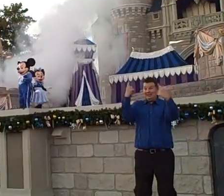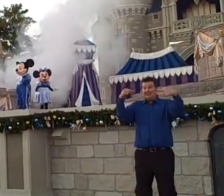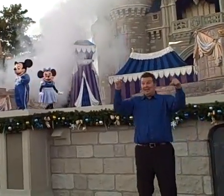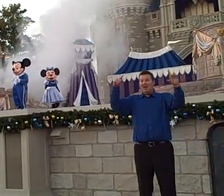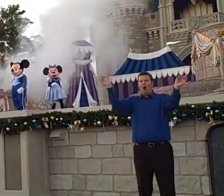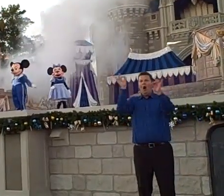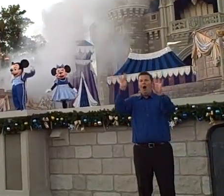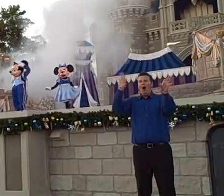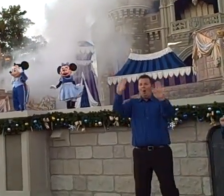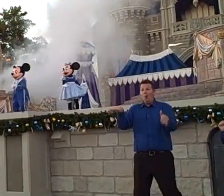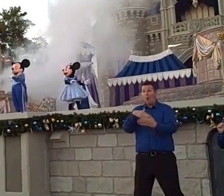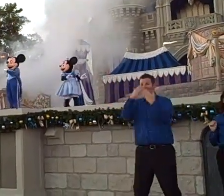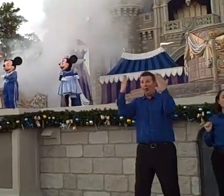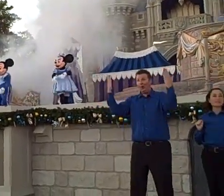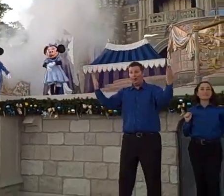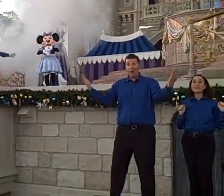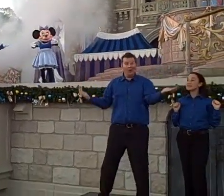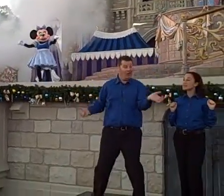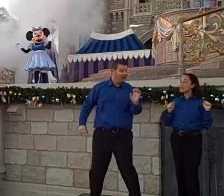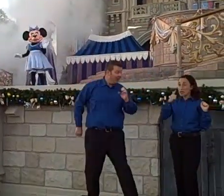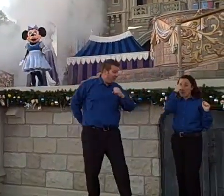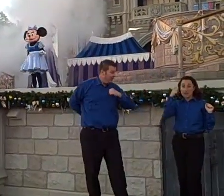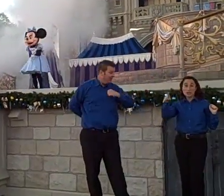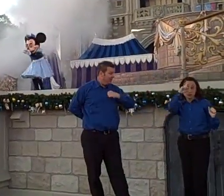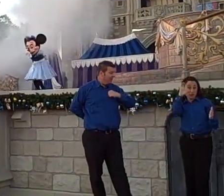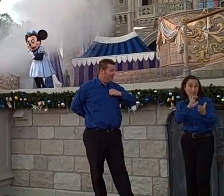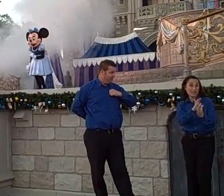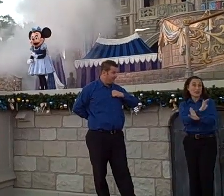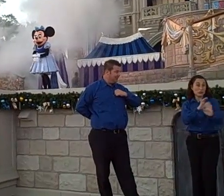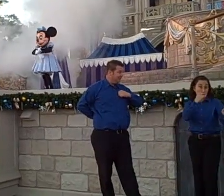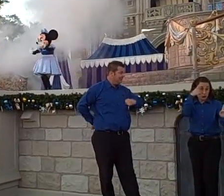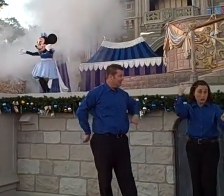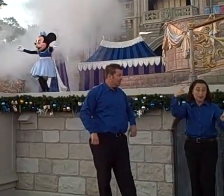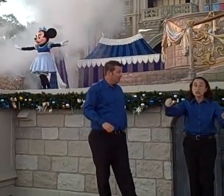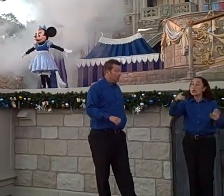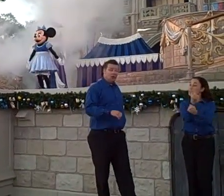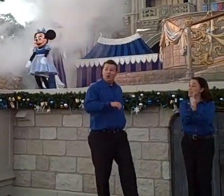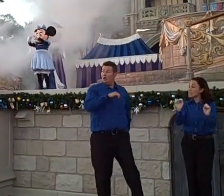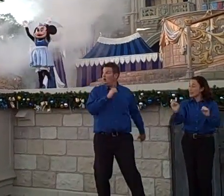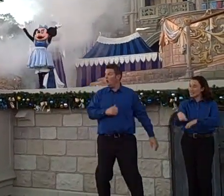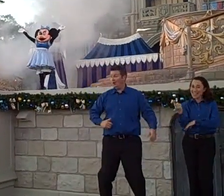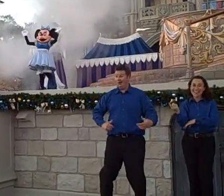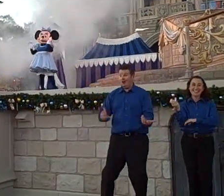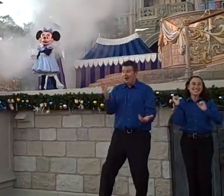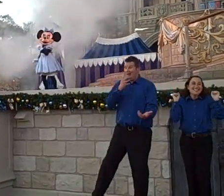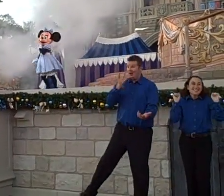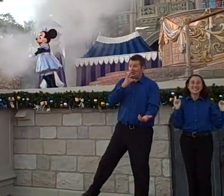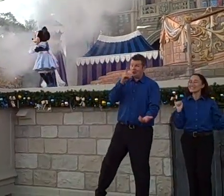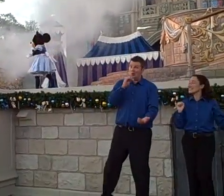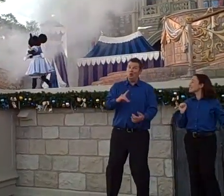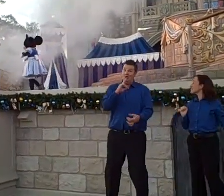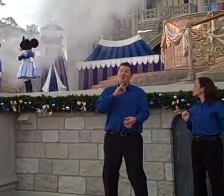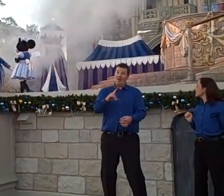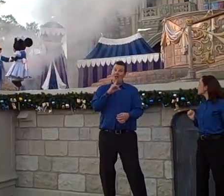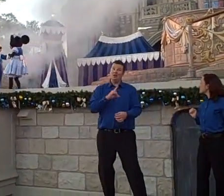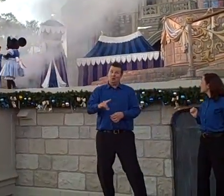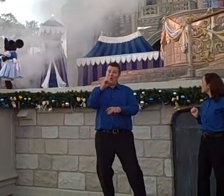You did it! It worked! By believing in your dreams, you saved the day!